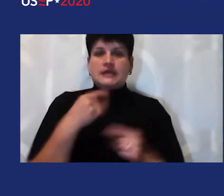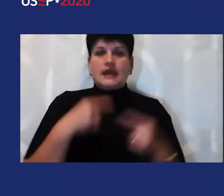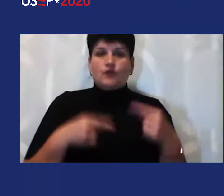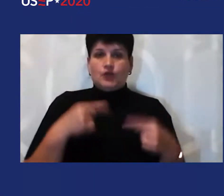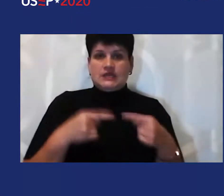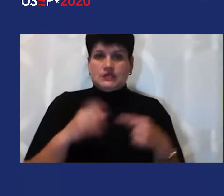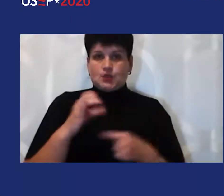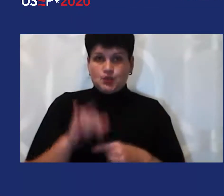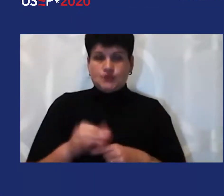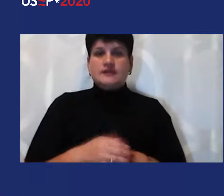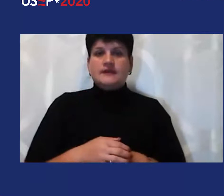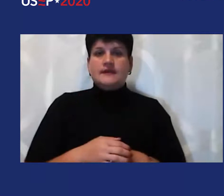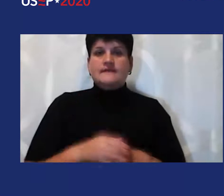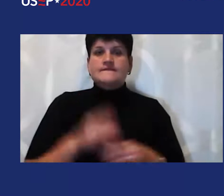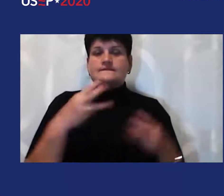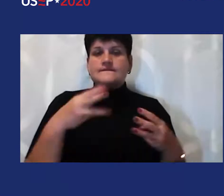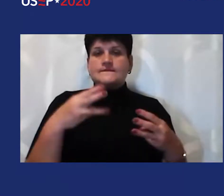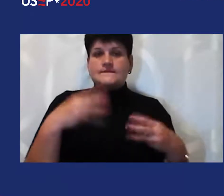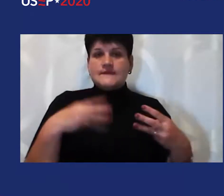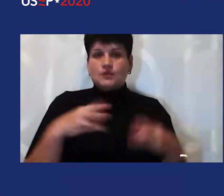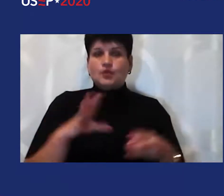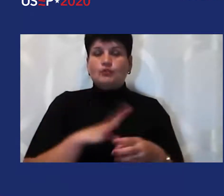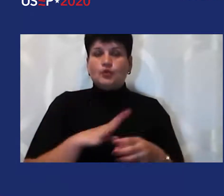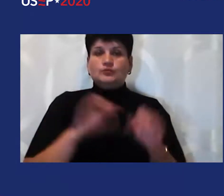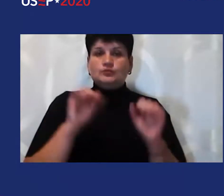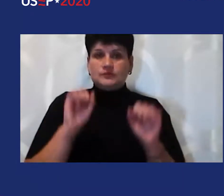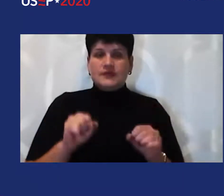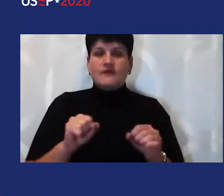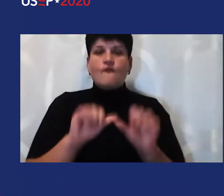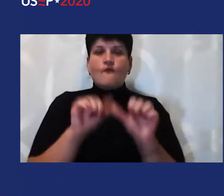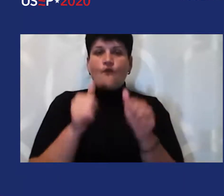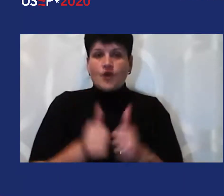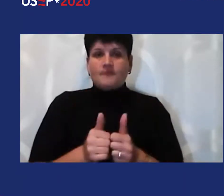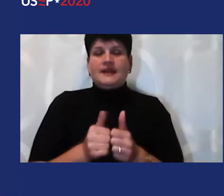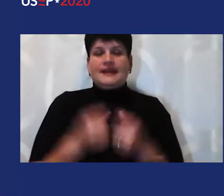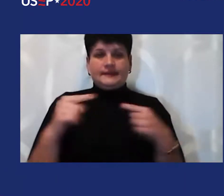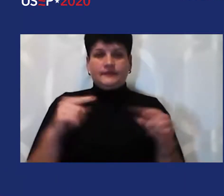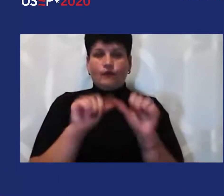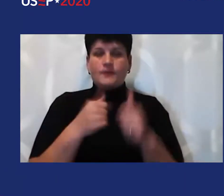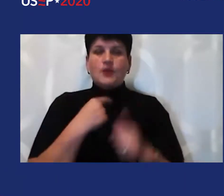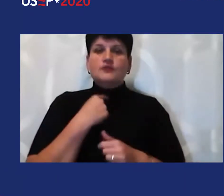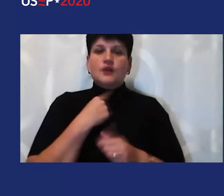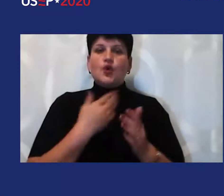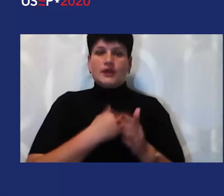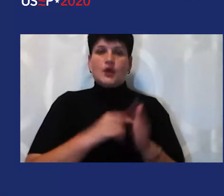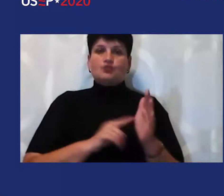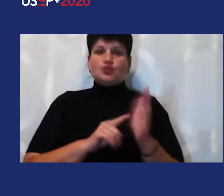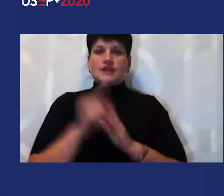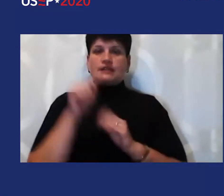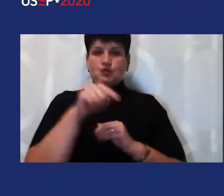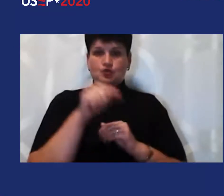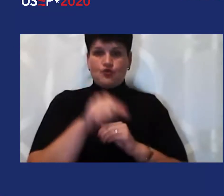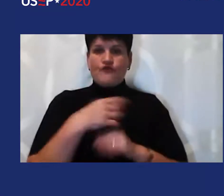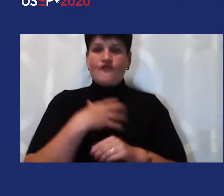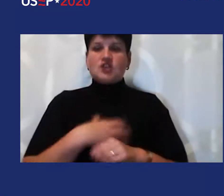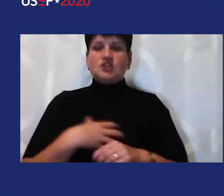me here and being part of this interesting discussion. The video was about the alternative forms of voting, and I would like to start with this.